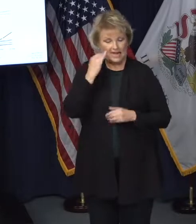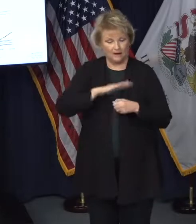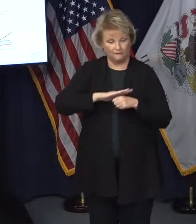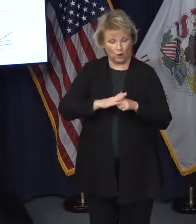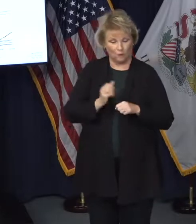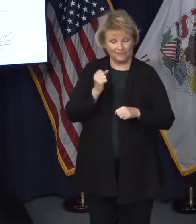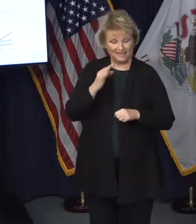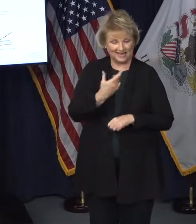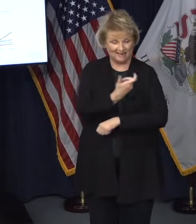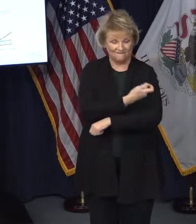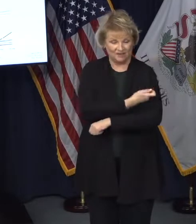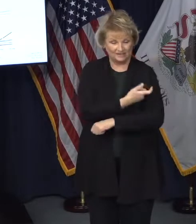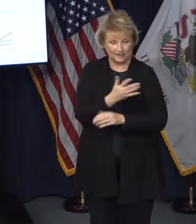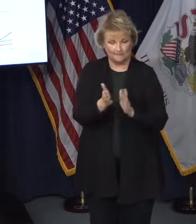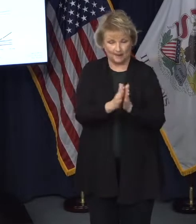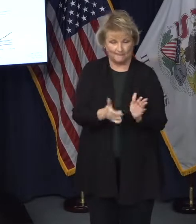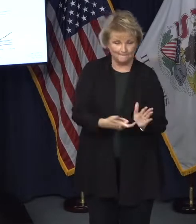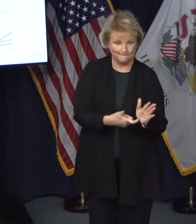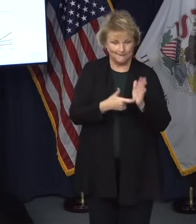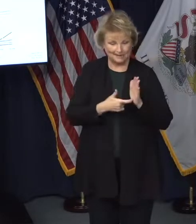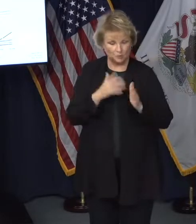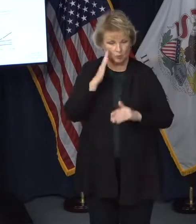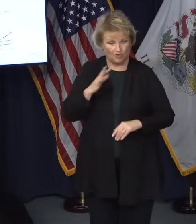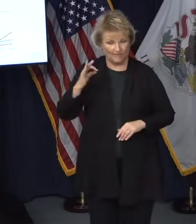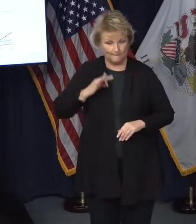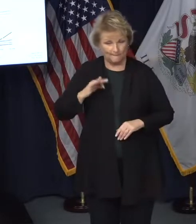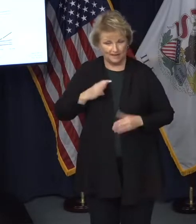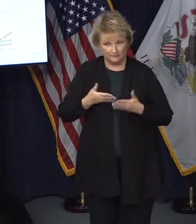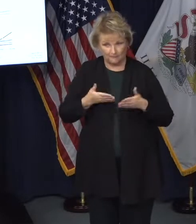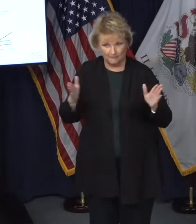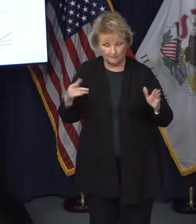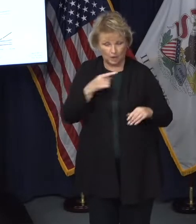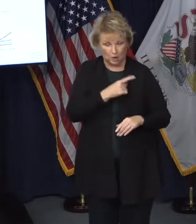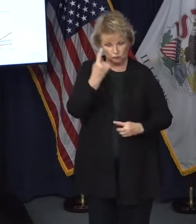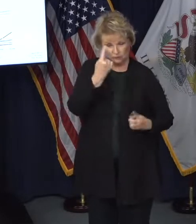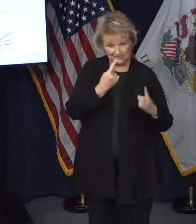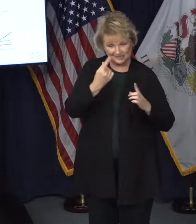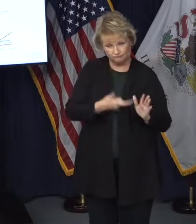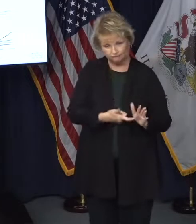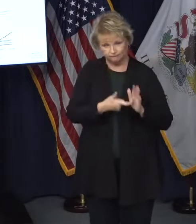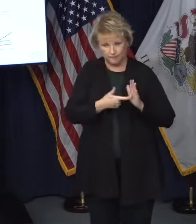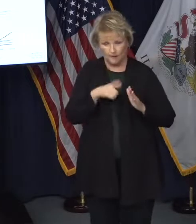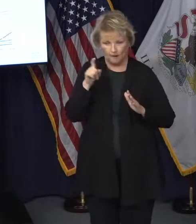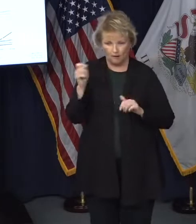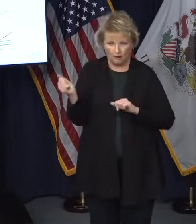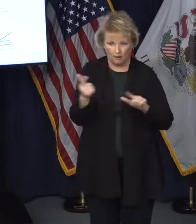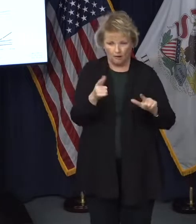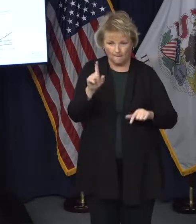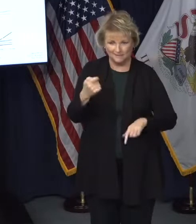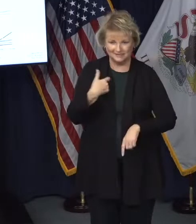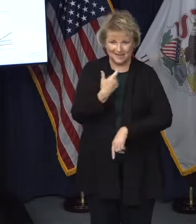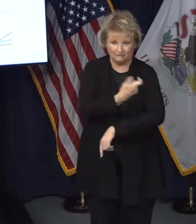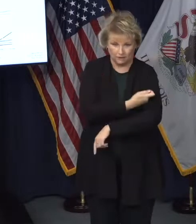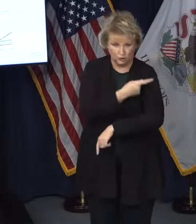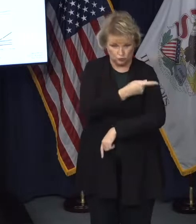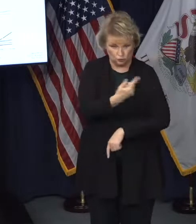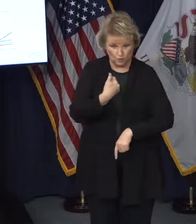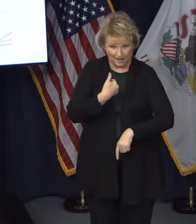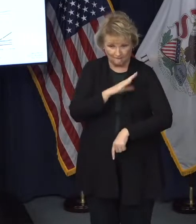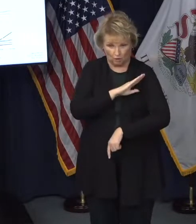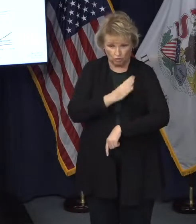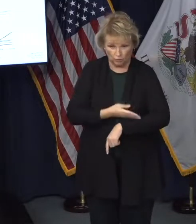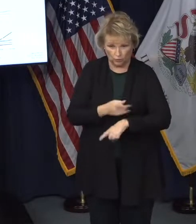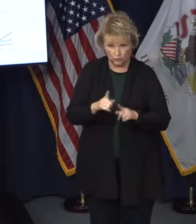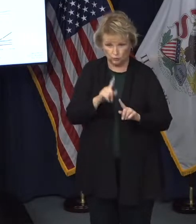COVID-19 vaccinations mandatory? And if so, is that something your administration is considering? Do you have existing authority to impose something like that through executive